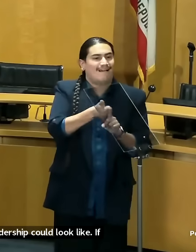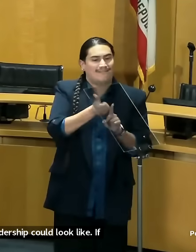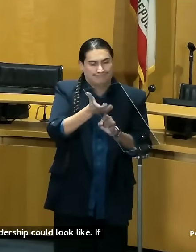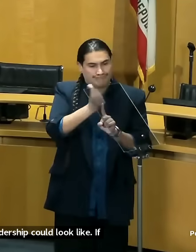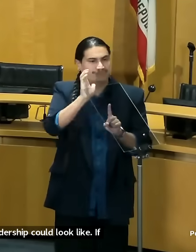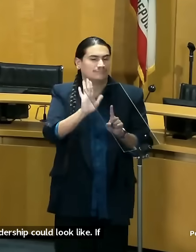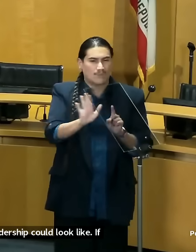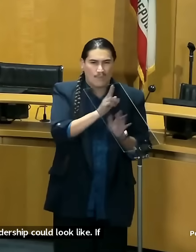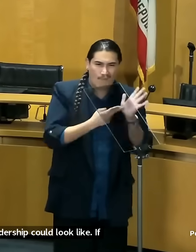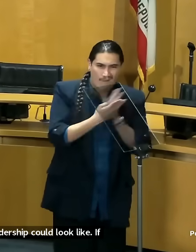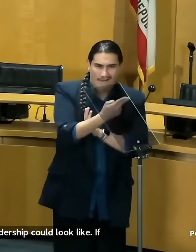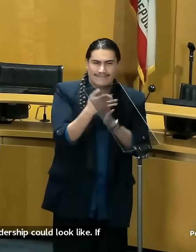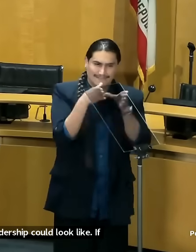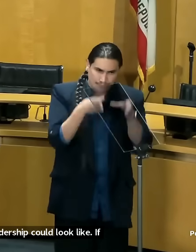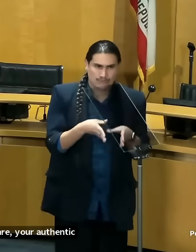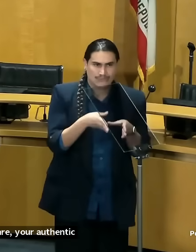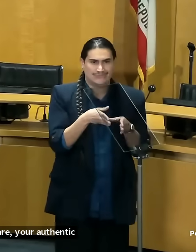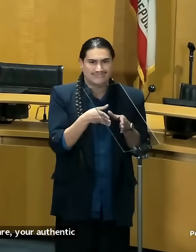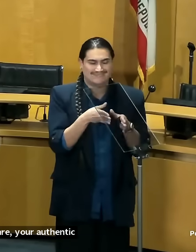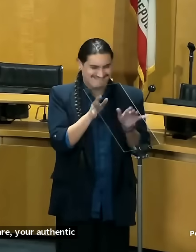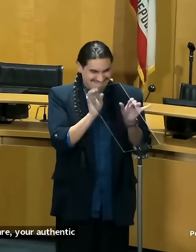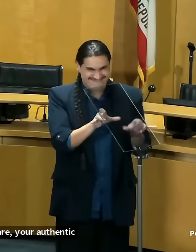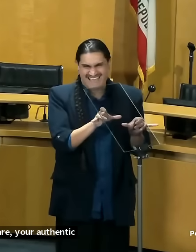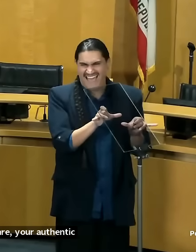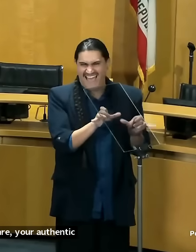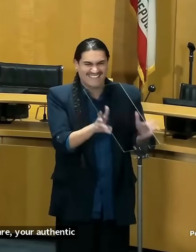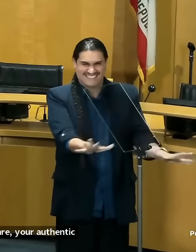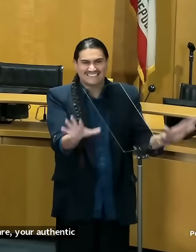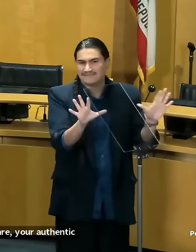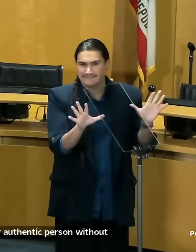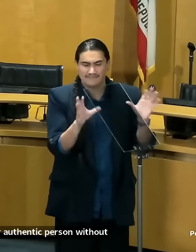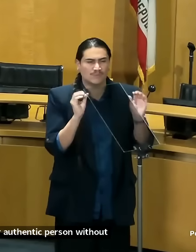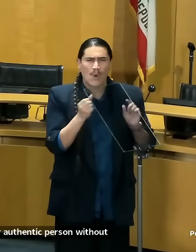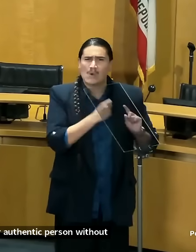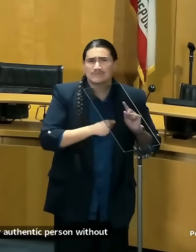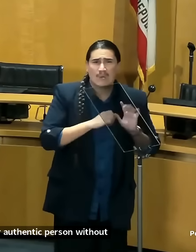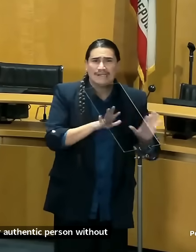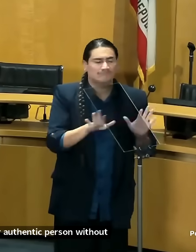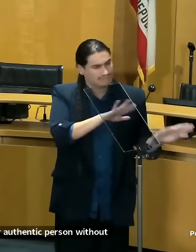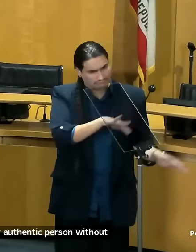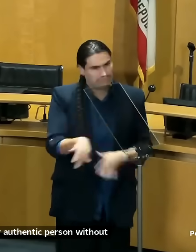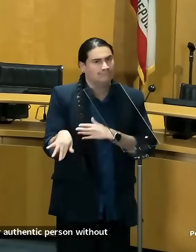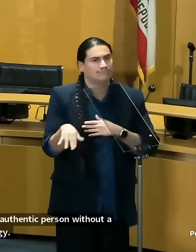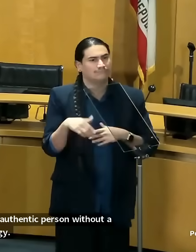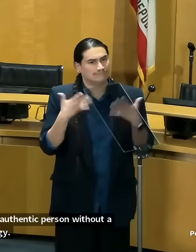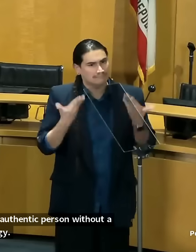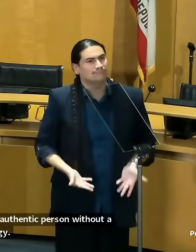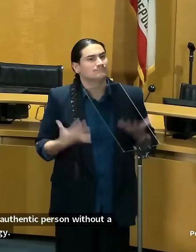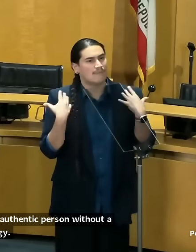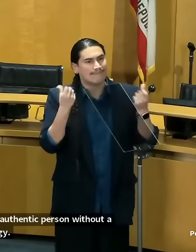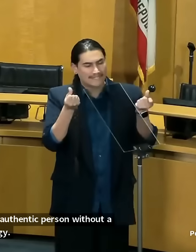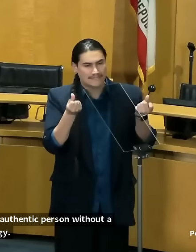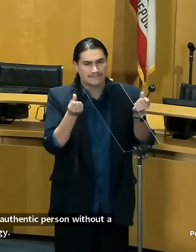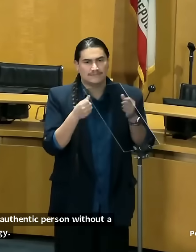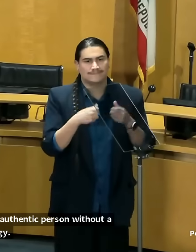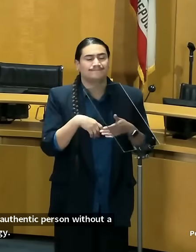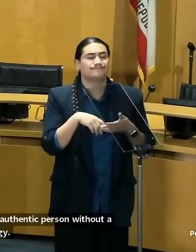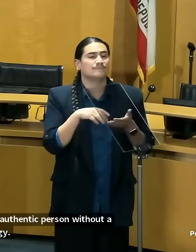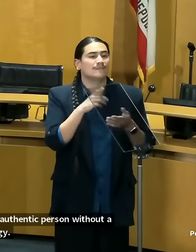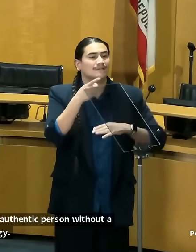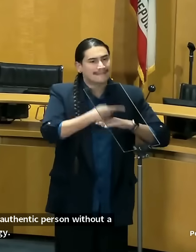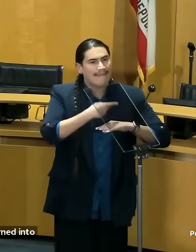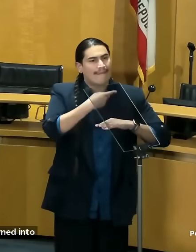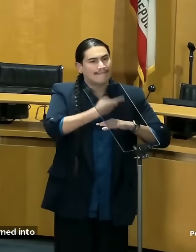your authentic person, without apology. The days turned into weeks, the weeks